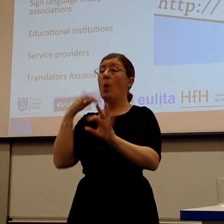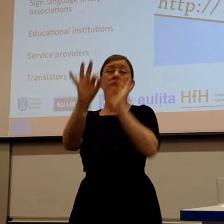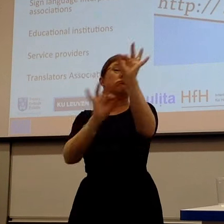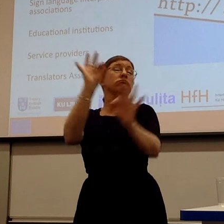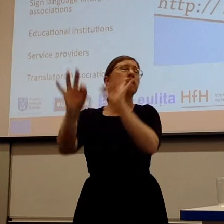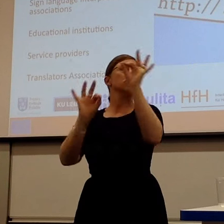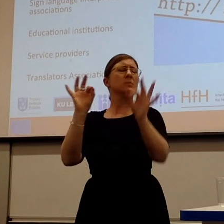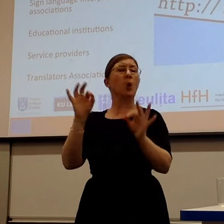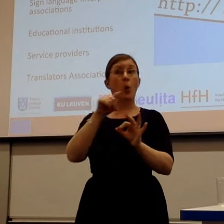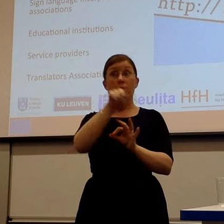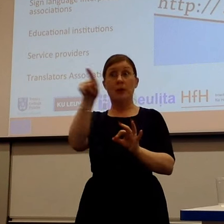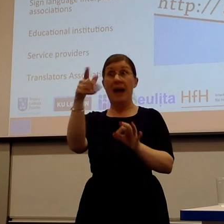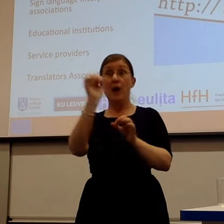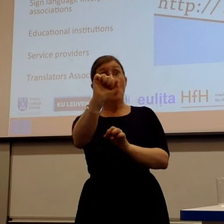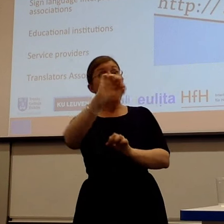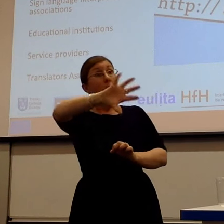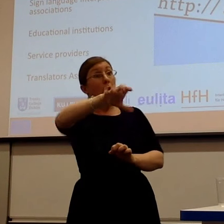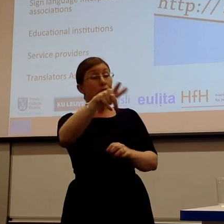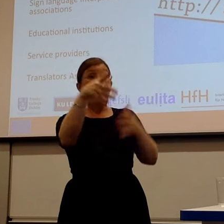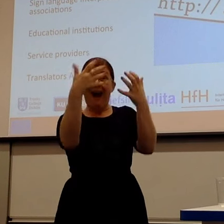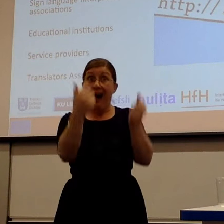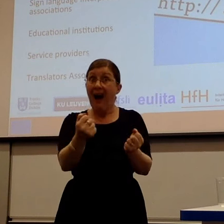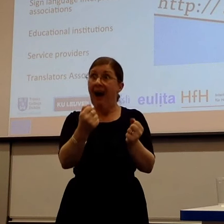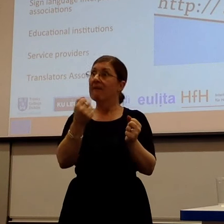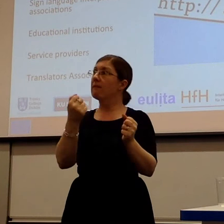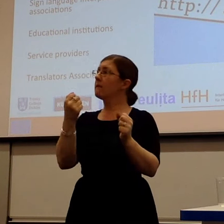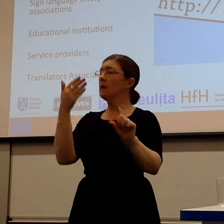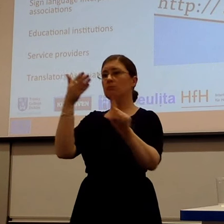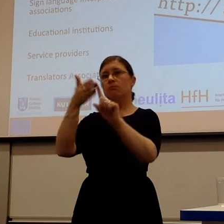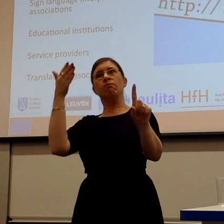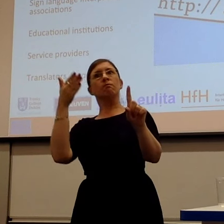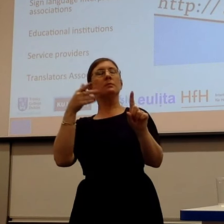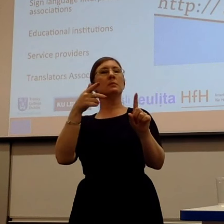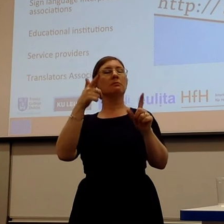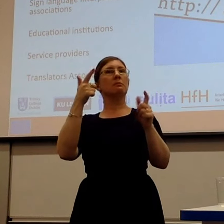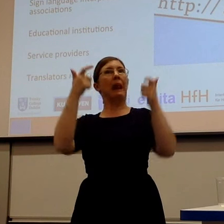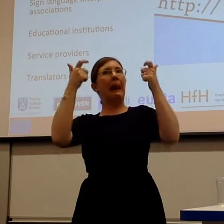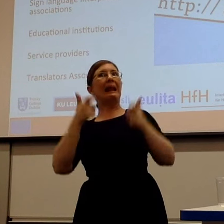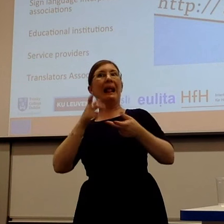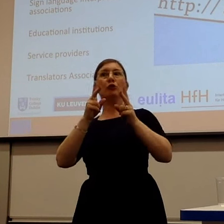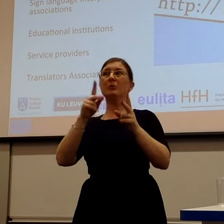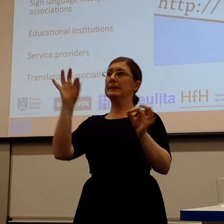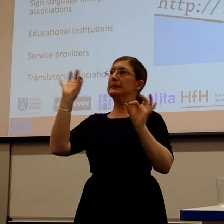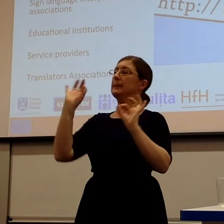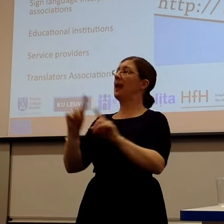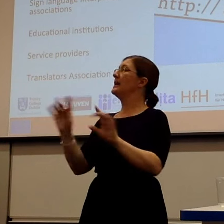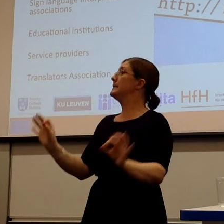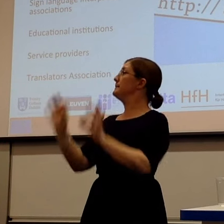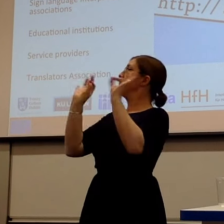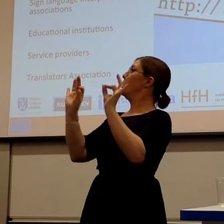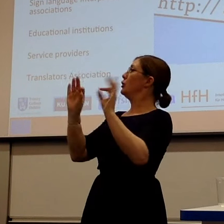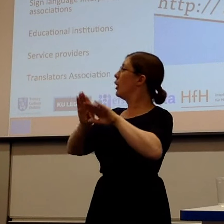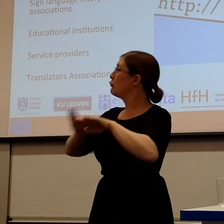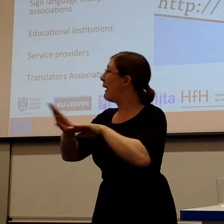training, so training institutions. And what we asked were things like, within your country, is legal interpreting recognised